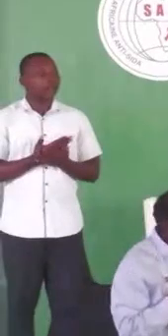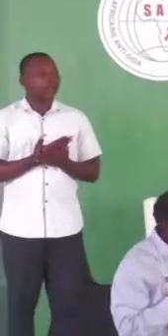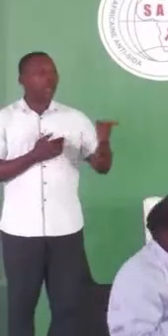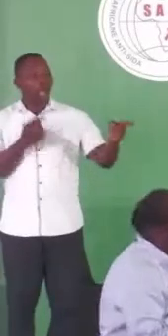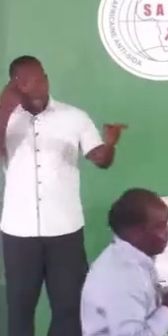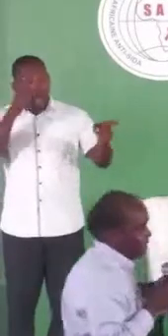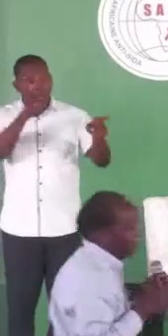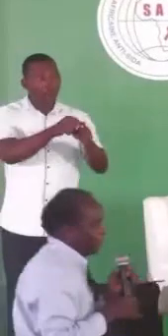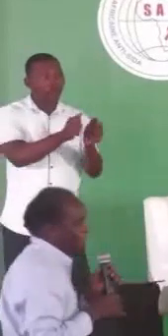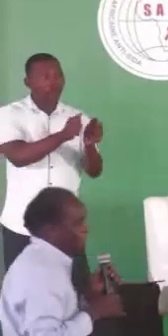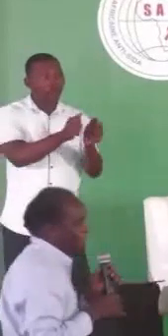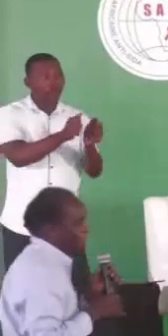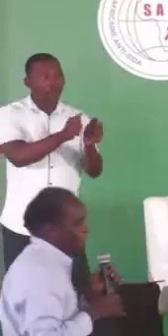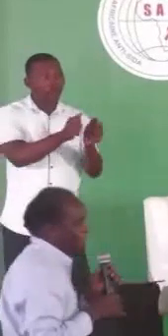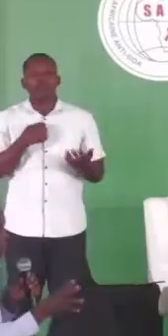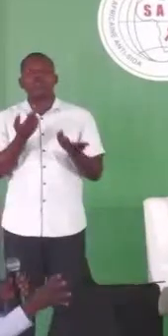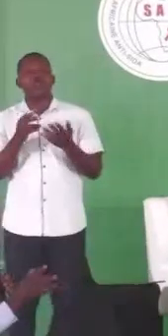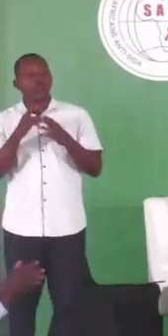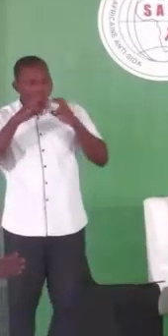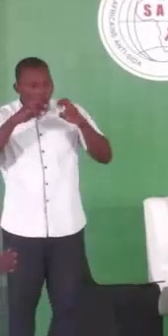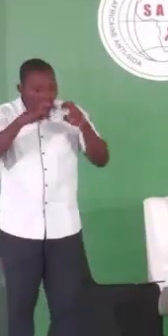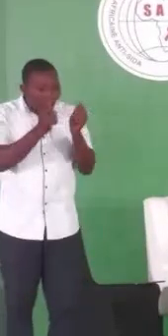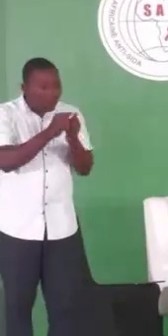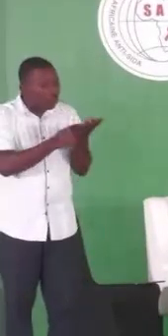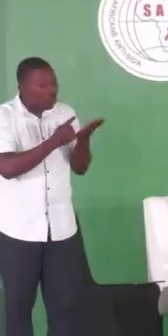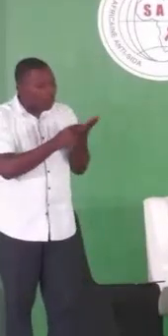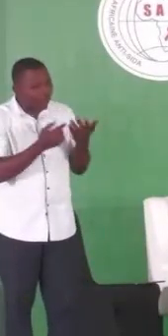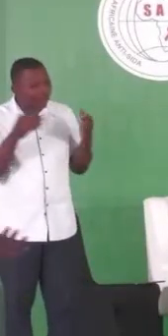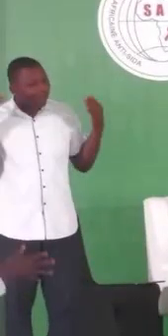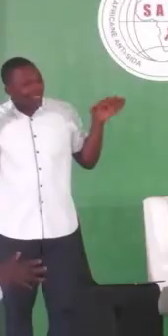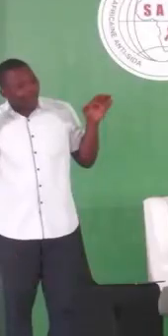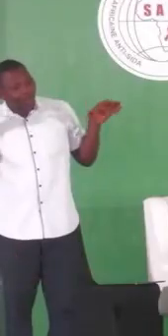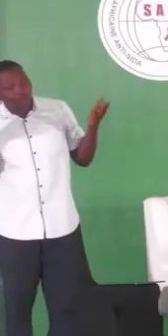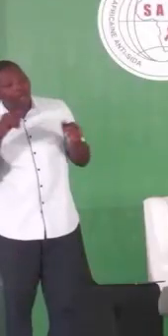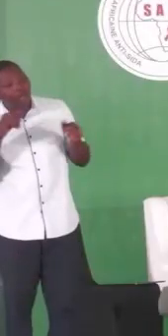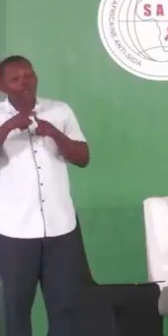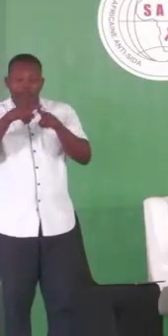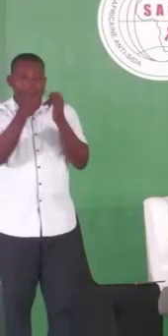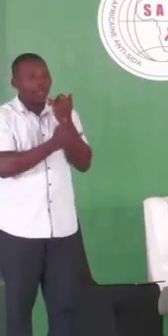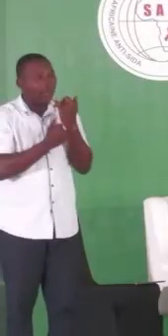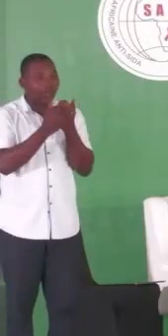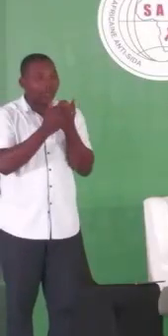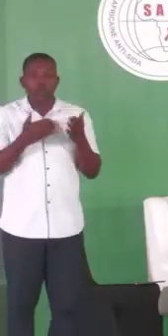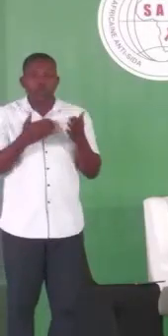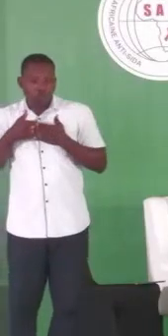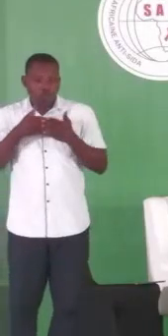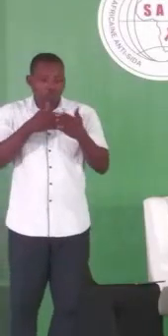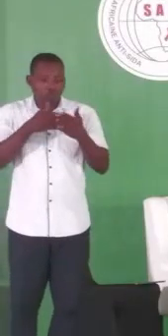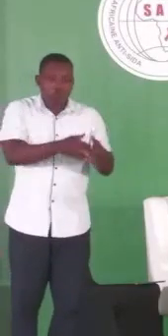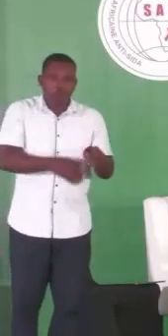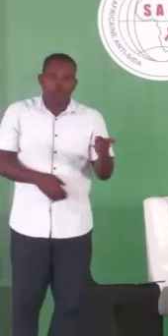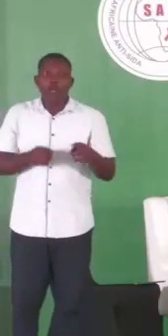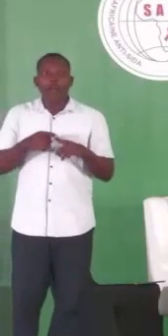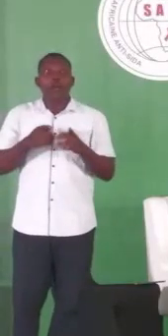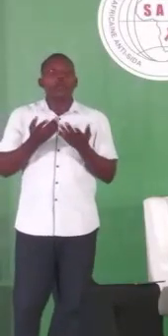her. I've done research with Ugandans, Zambians, Malawians, Botswana, South Africa, leading protocols. In fact, one of our protocols